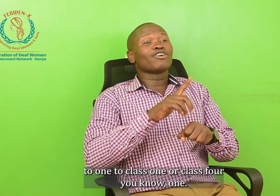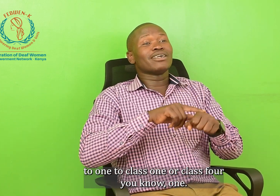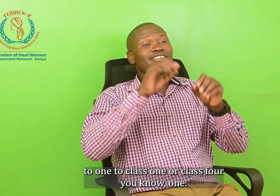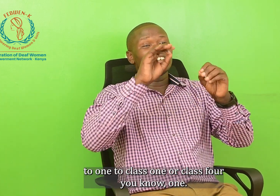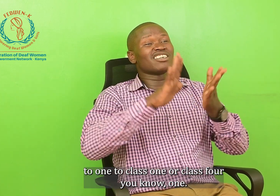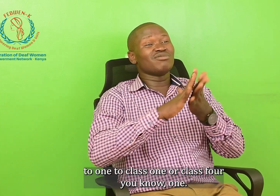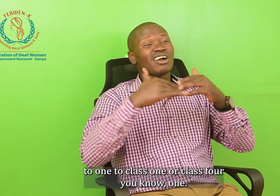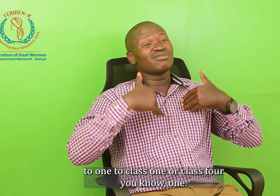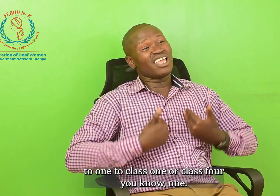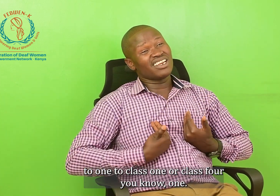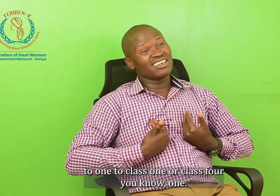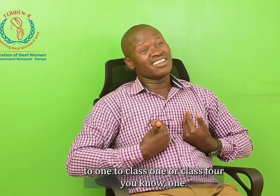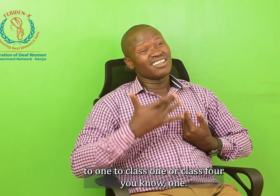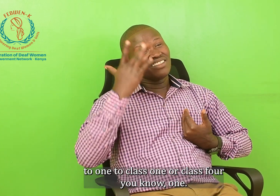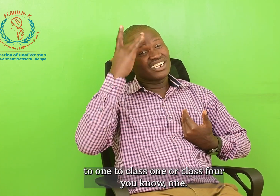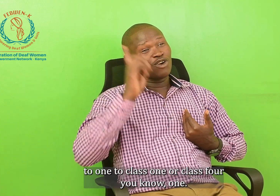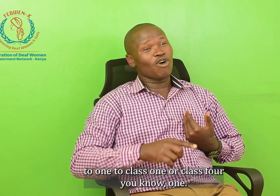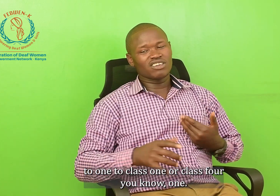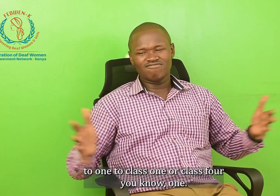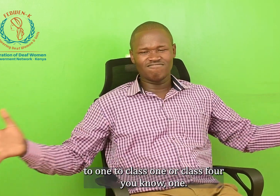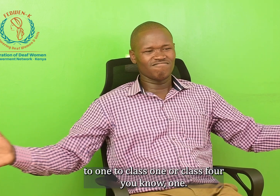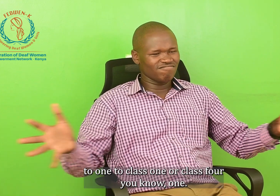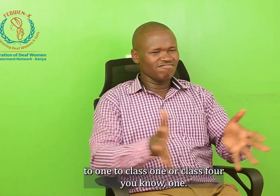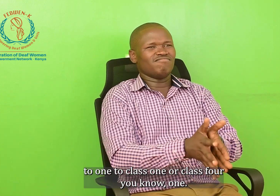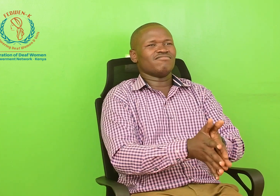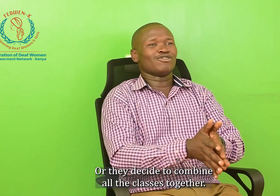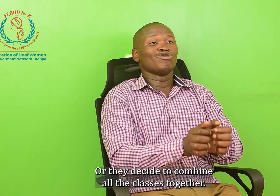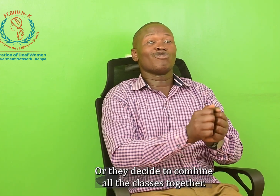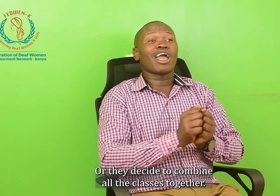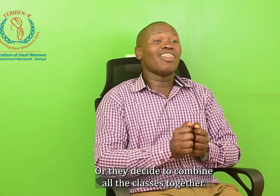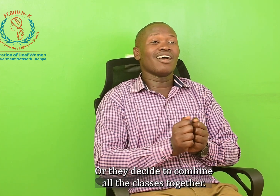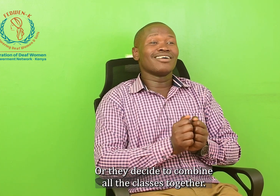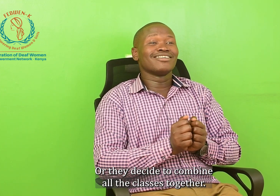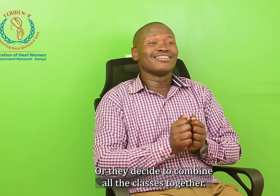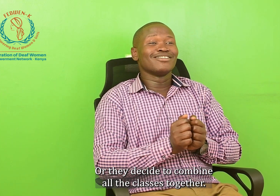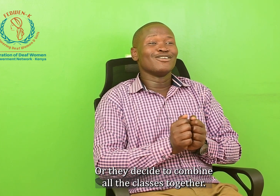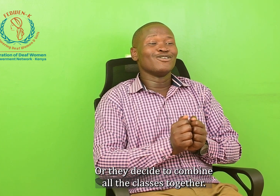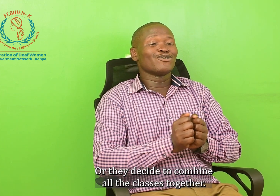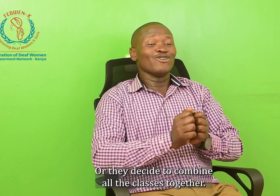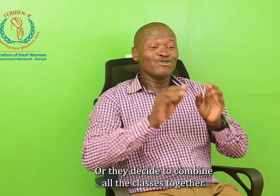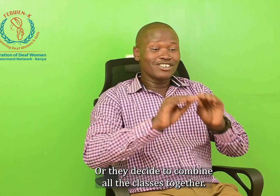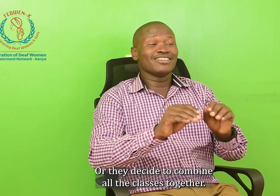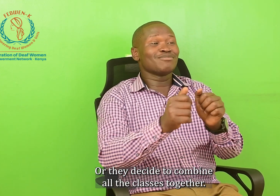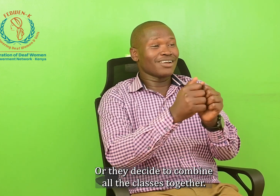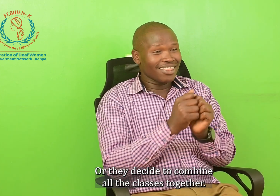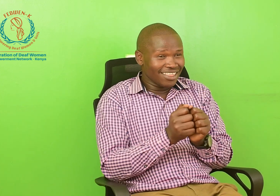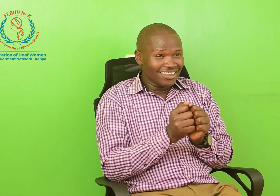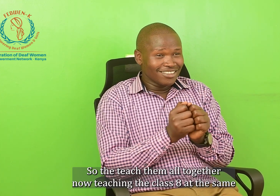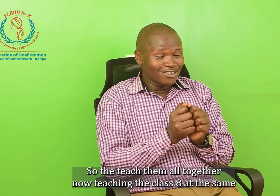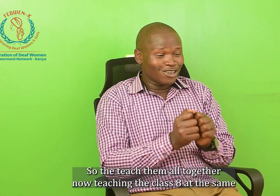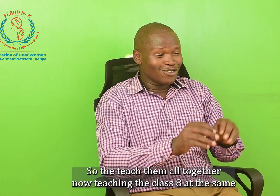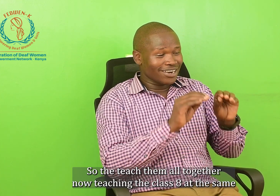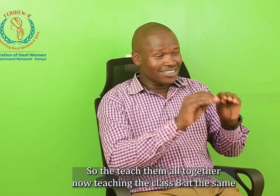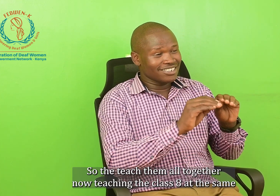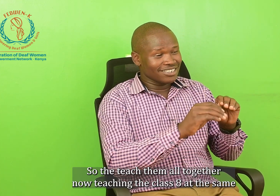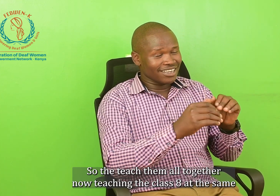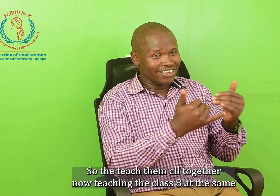to class 1 or class 4, 1. Or they decide to combine all the classes together. So they teach them all